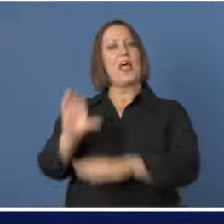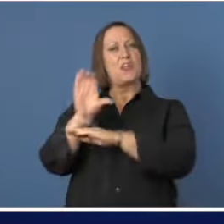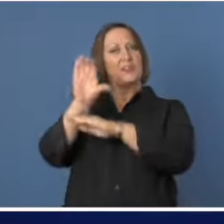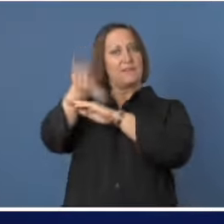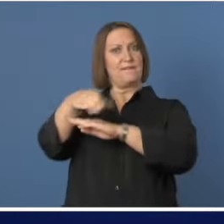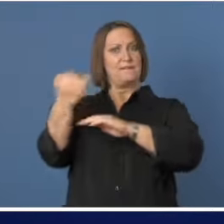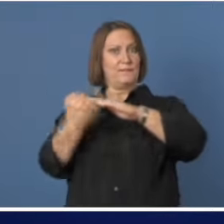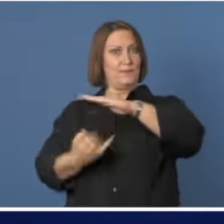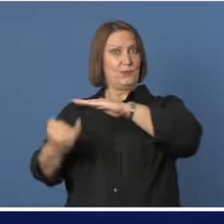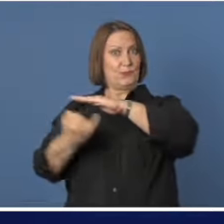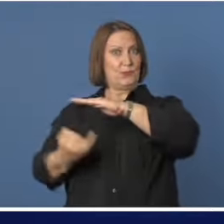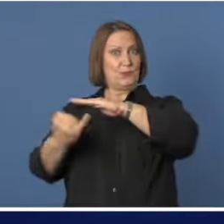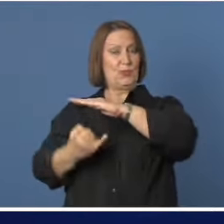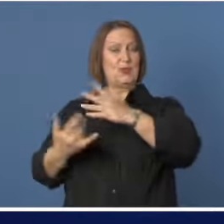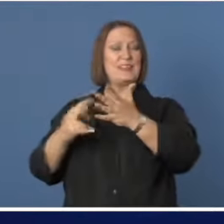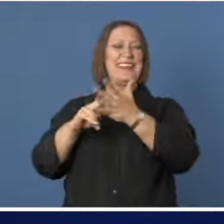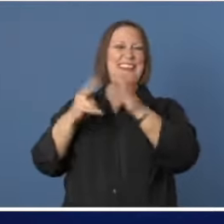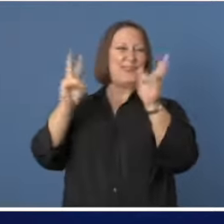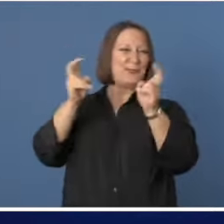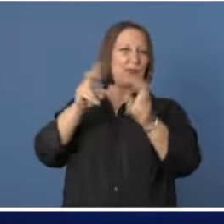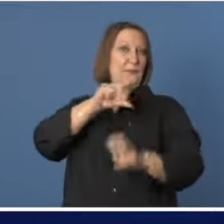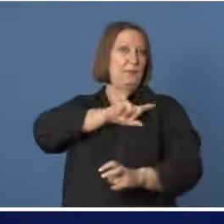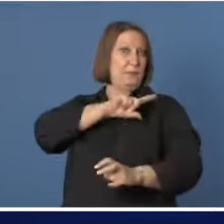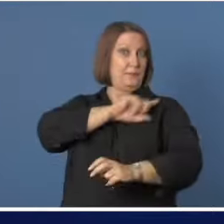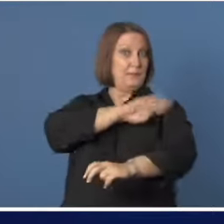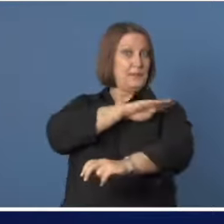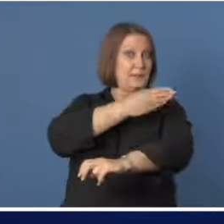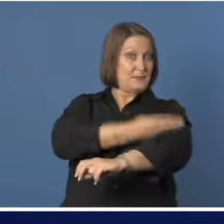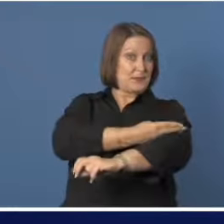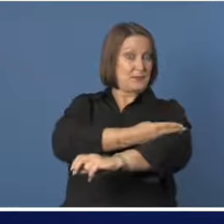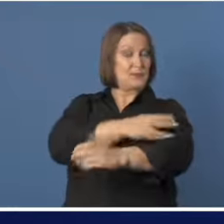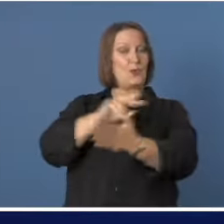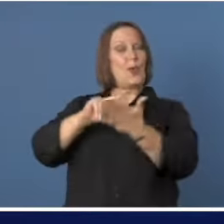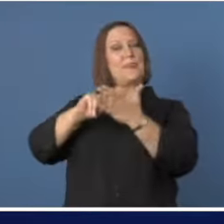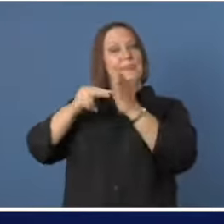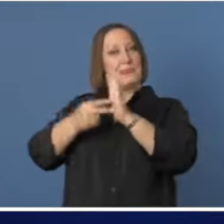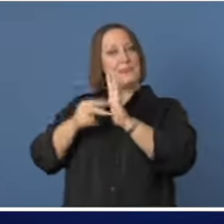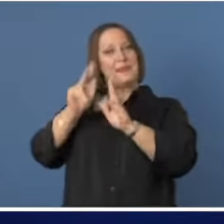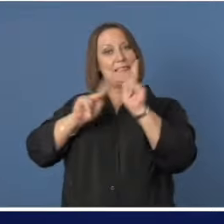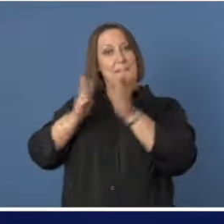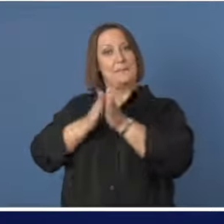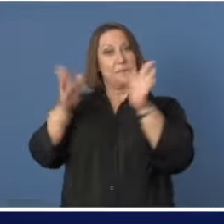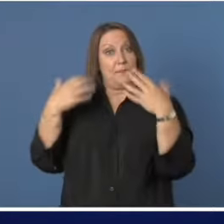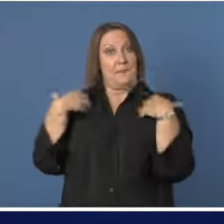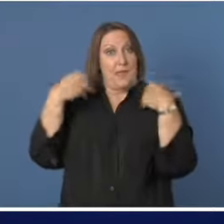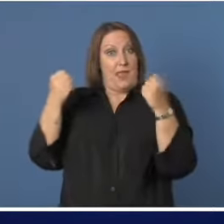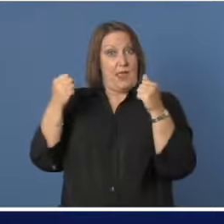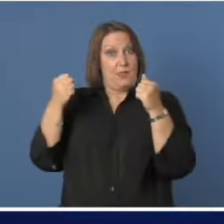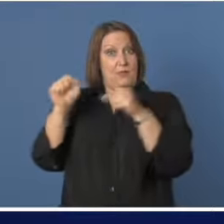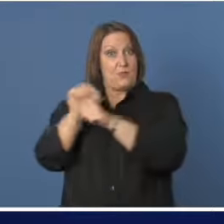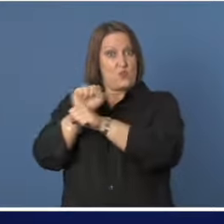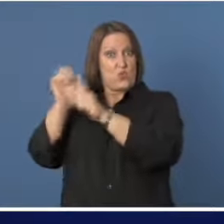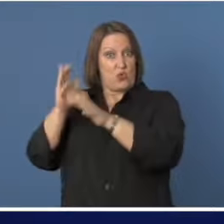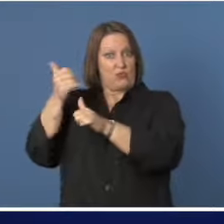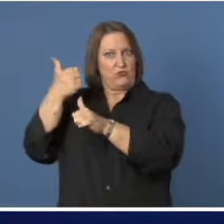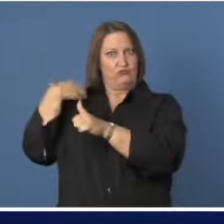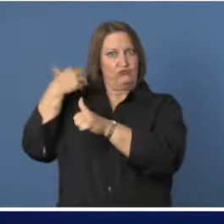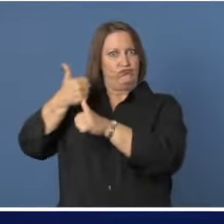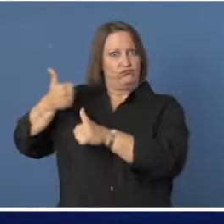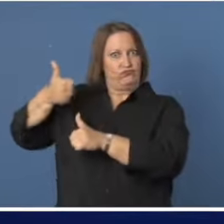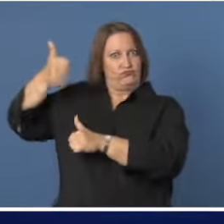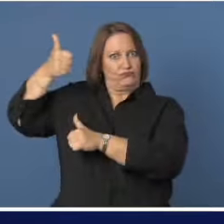Because isolation and quarantine are police power functions, public health officials at